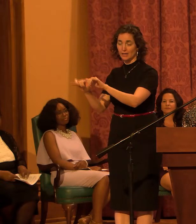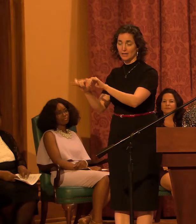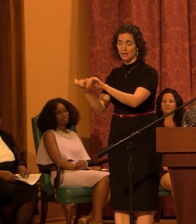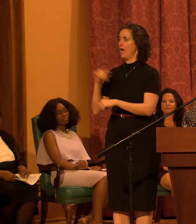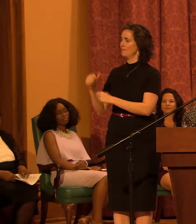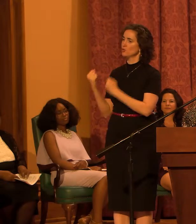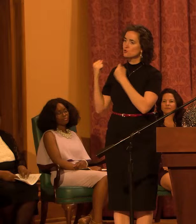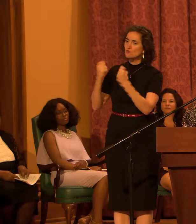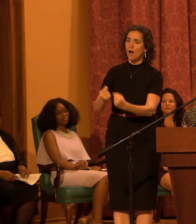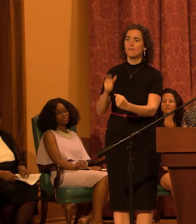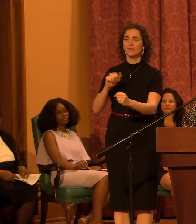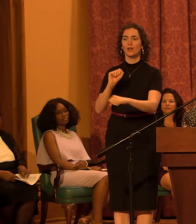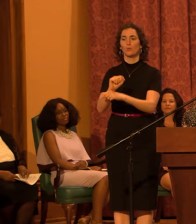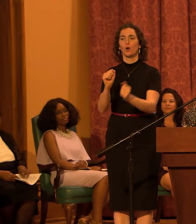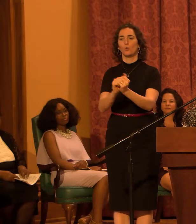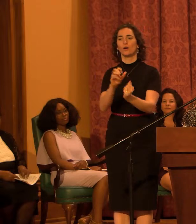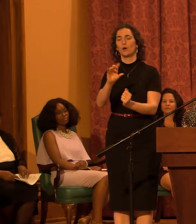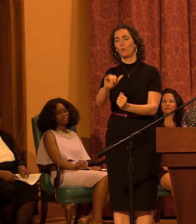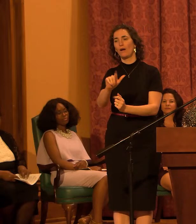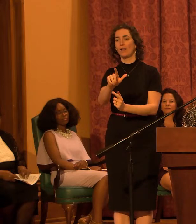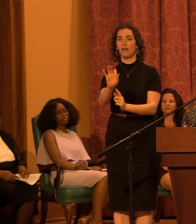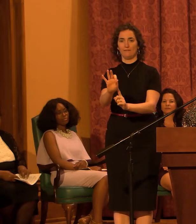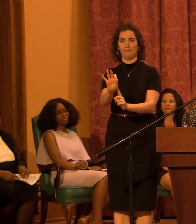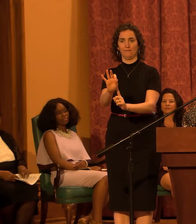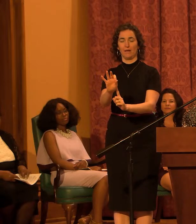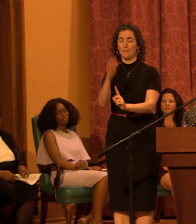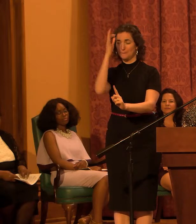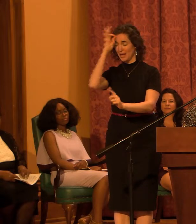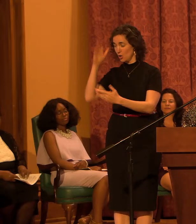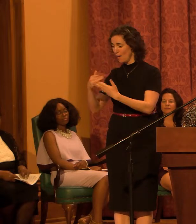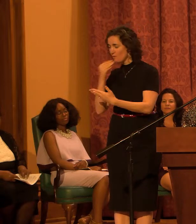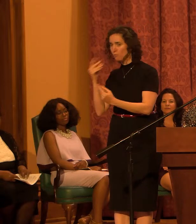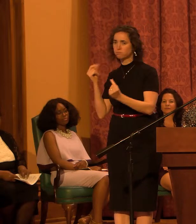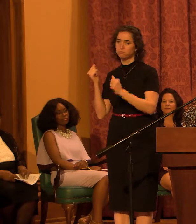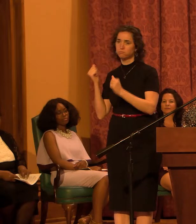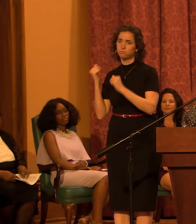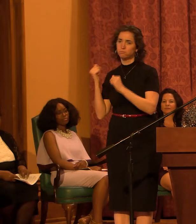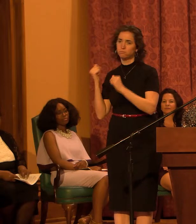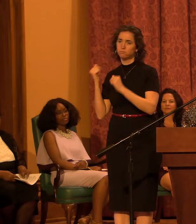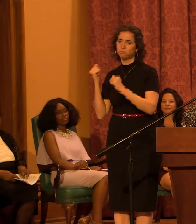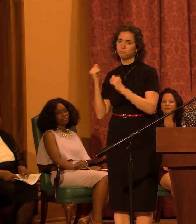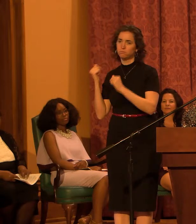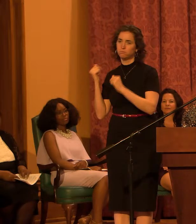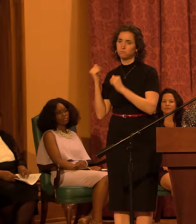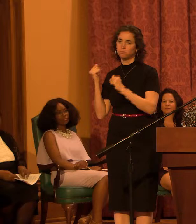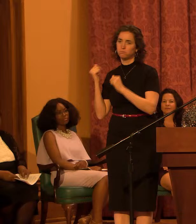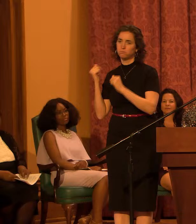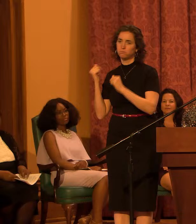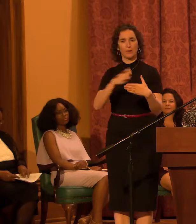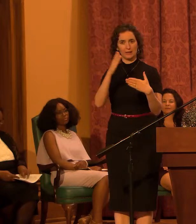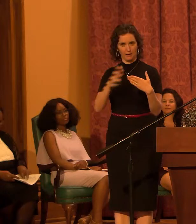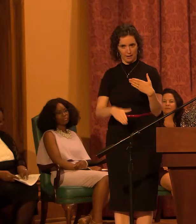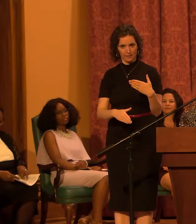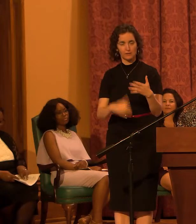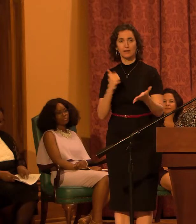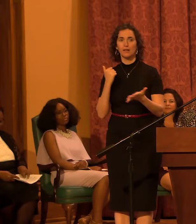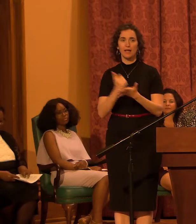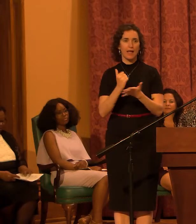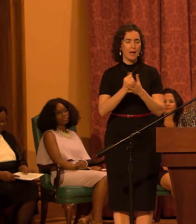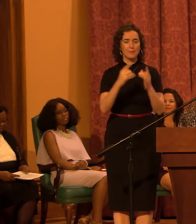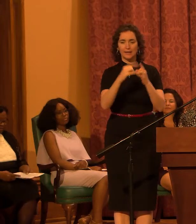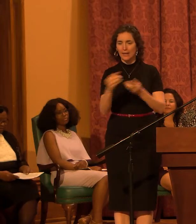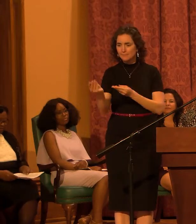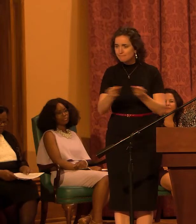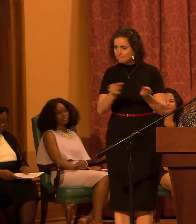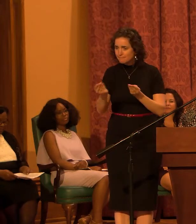down so she could work at YLF, barely home. And she worked tirelessly through the weekend, and she helped facilitate the camp